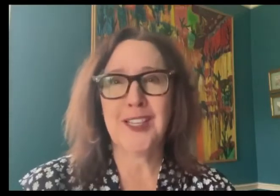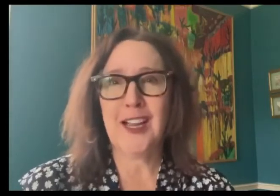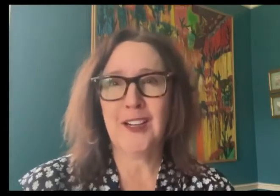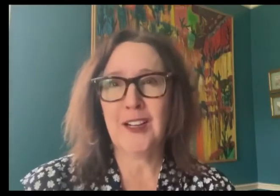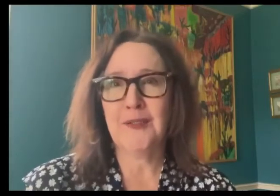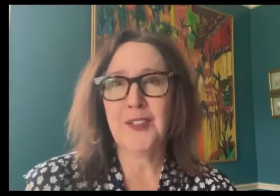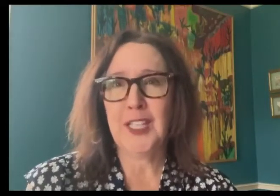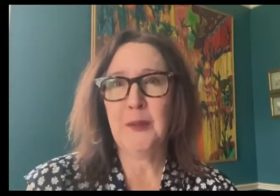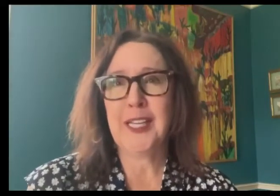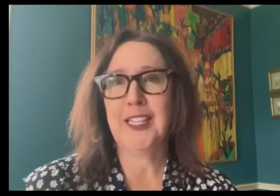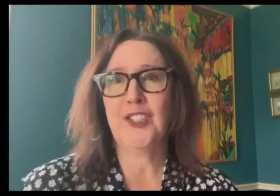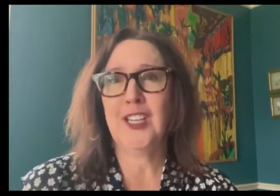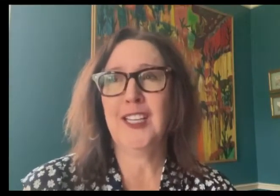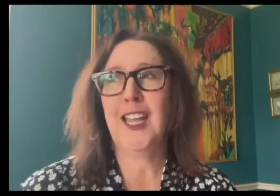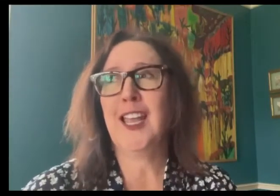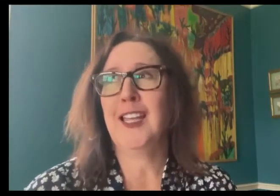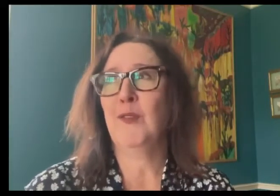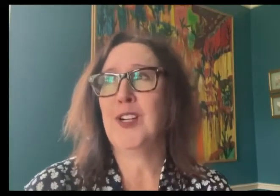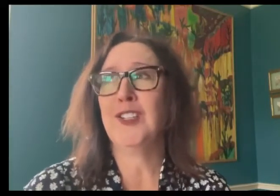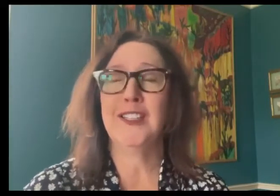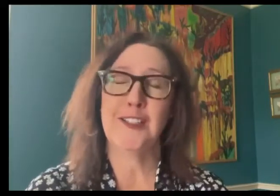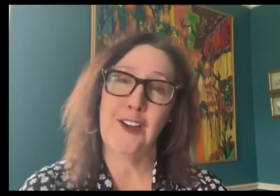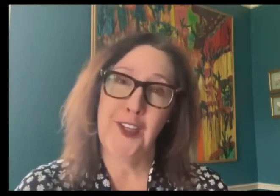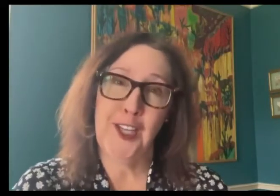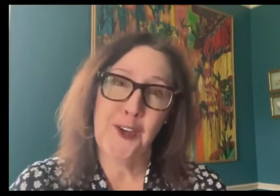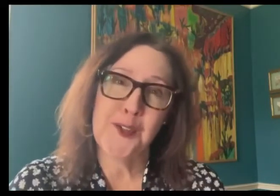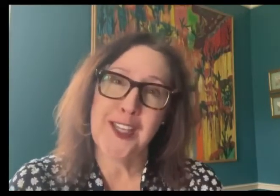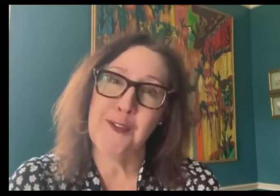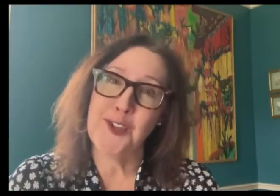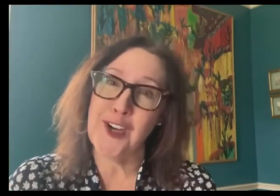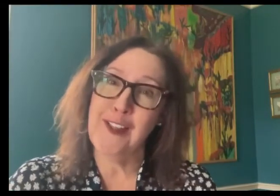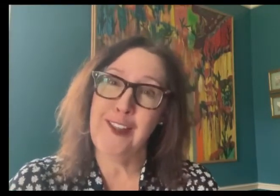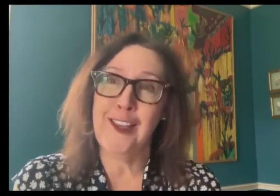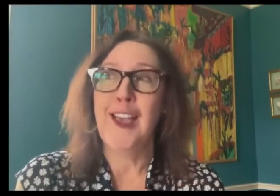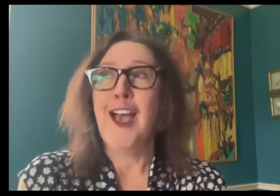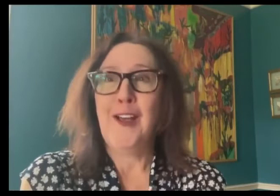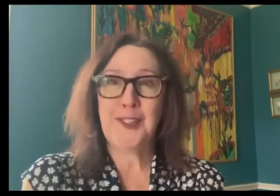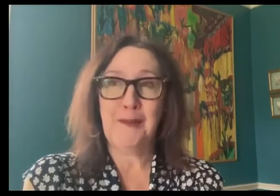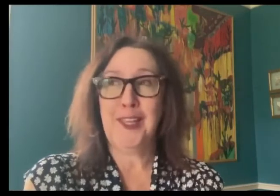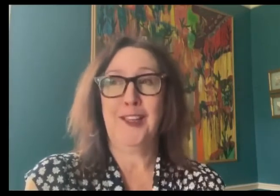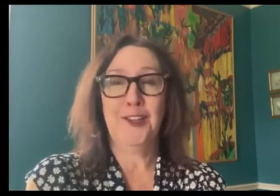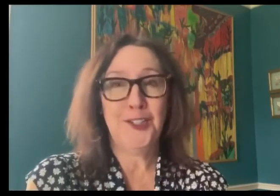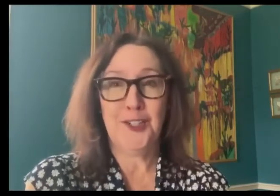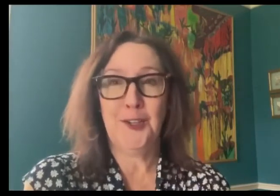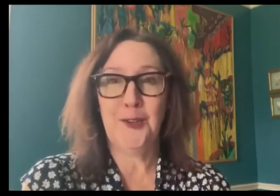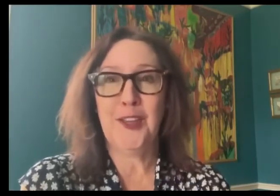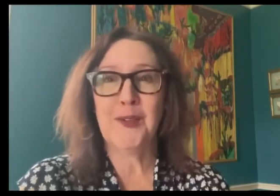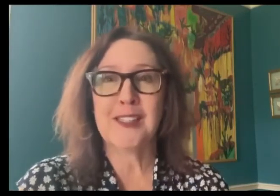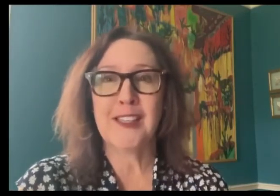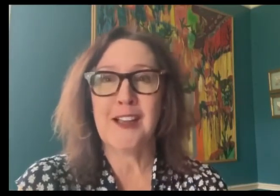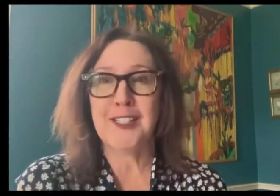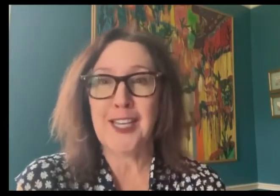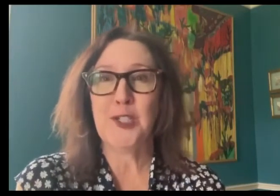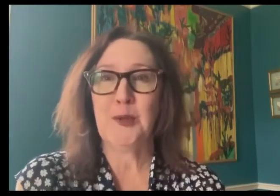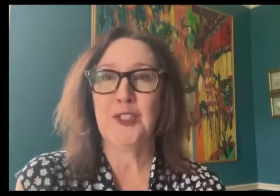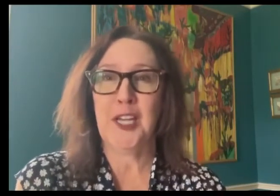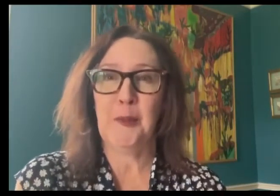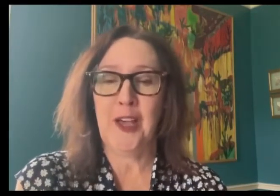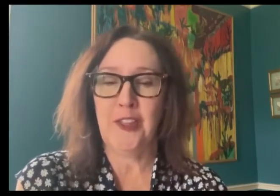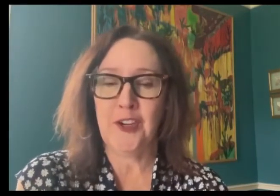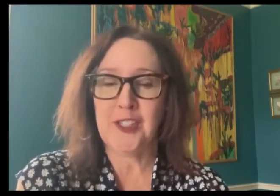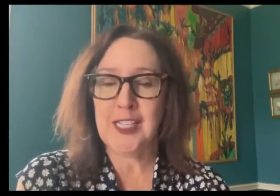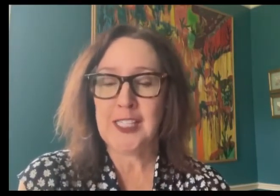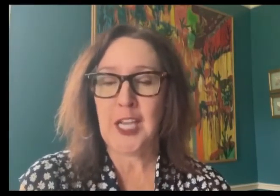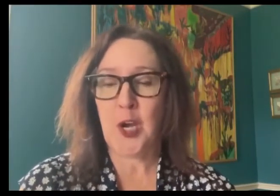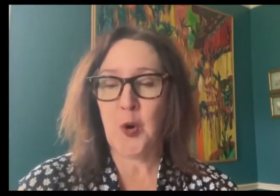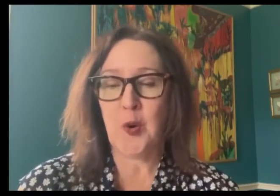just was tired of cleaning my kitchen and watching TikTok videos, and I was trying to think of something I could do that was tangible to